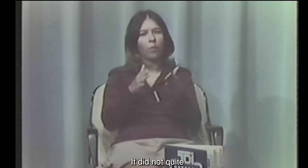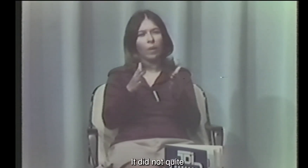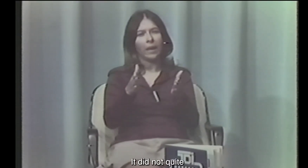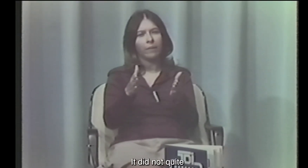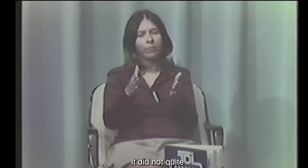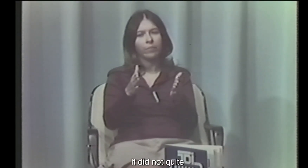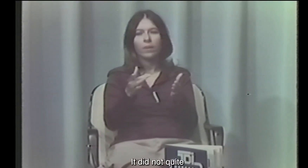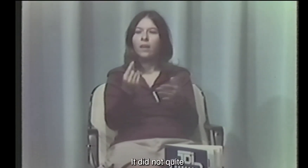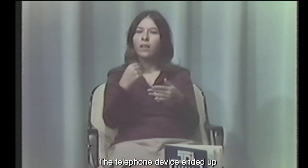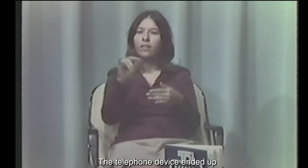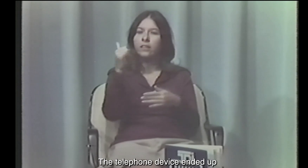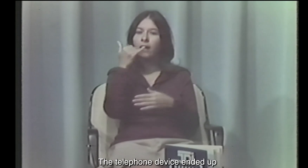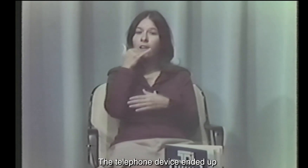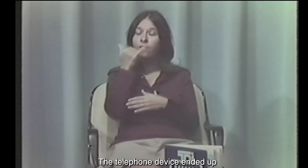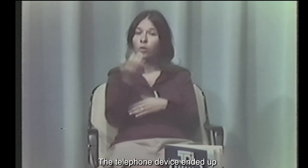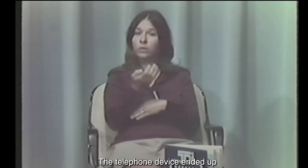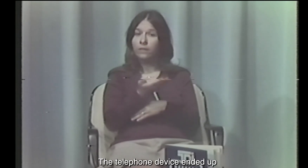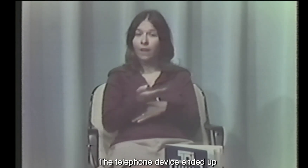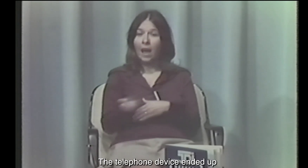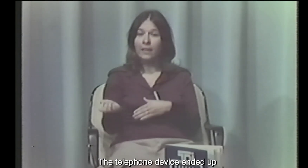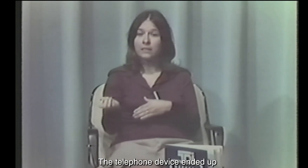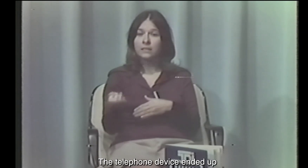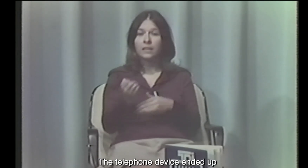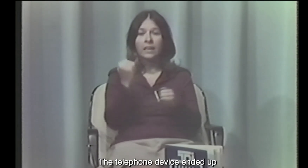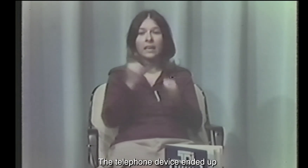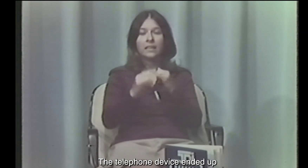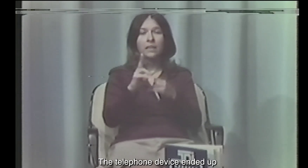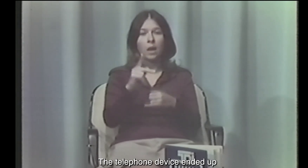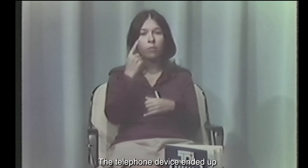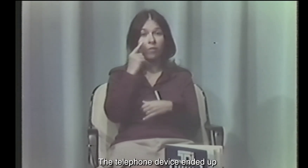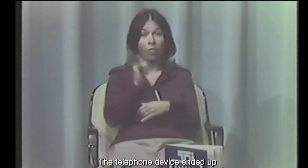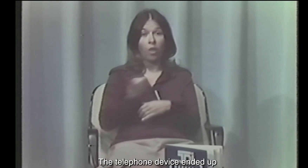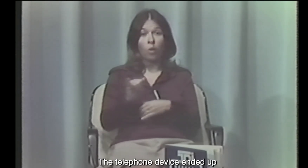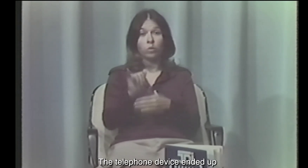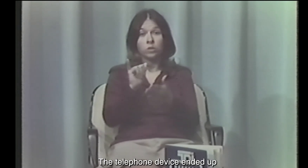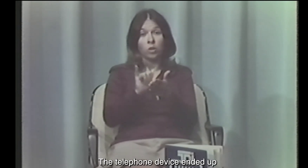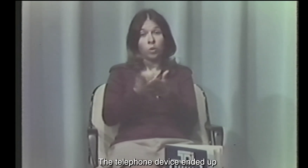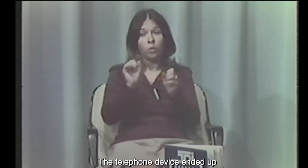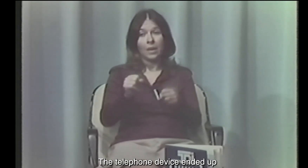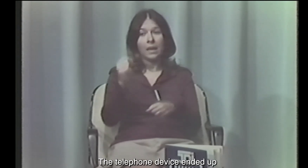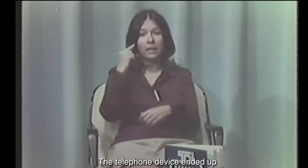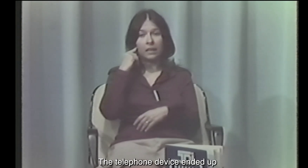way. The telephone device ended up for those who can hear.